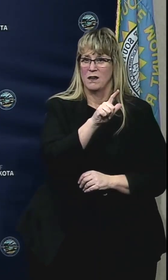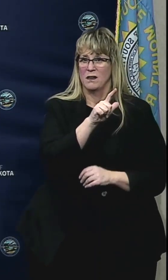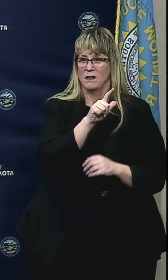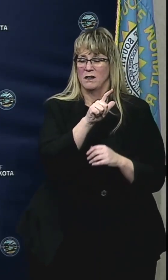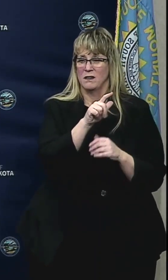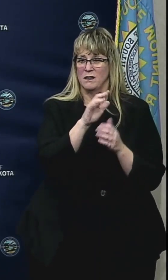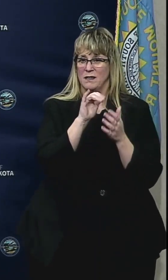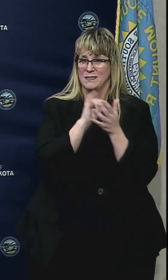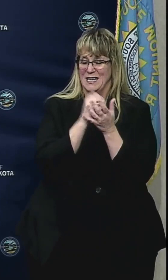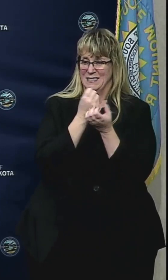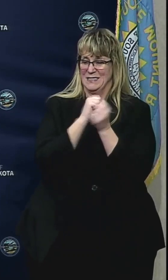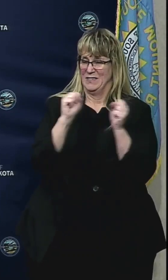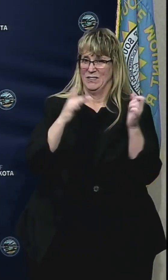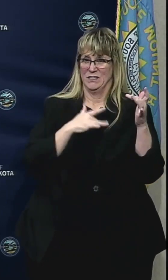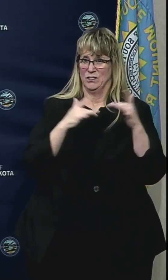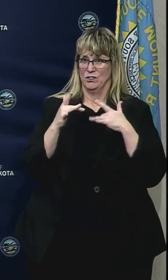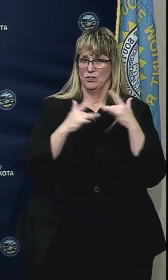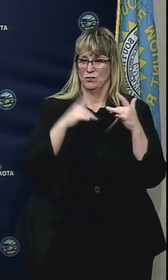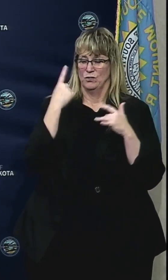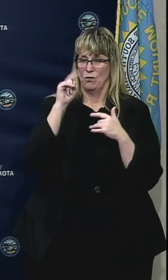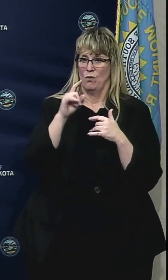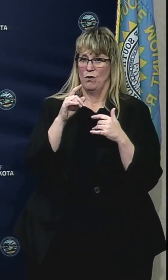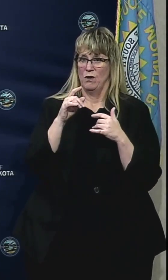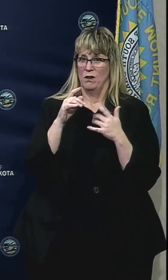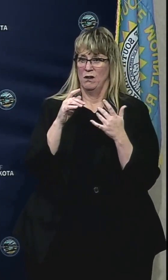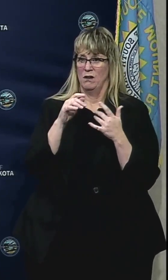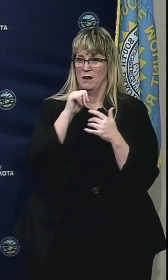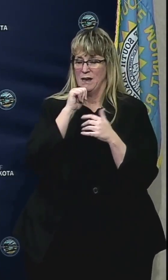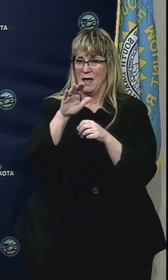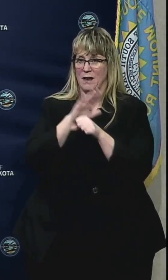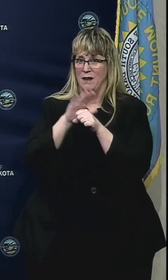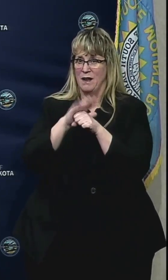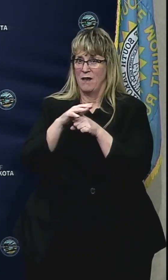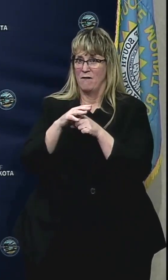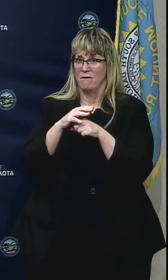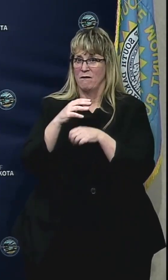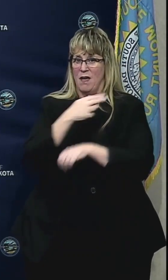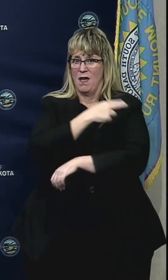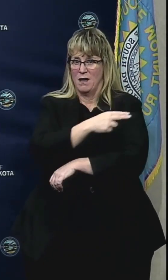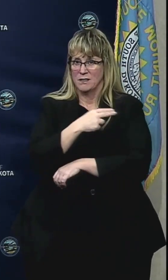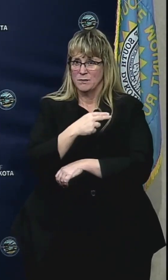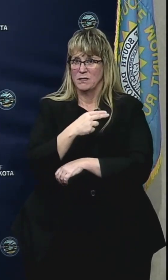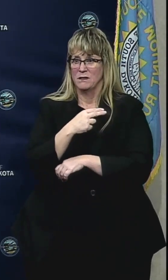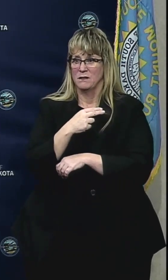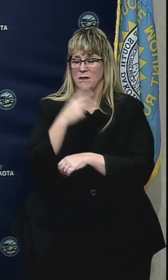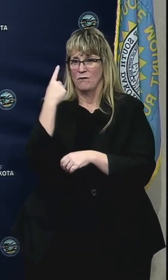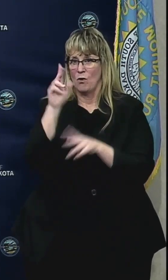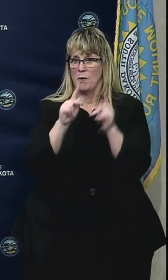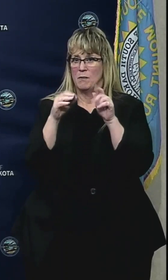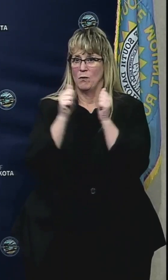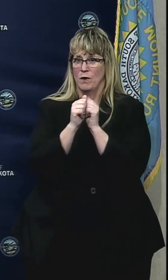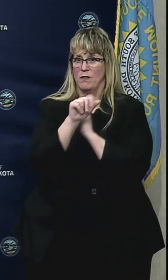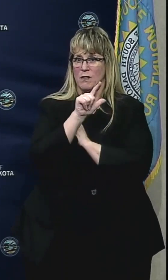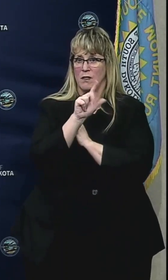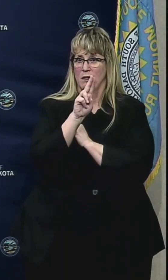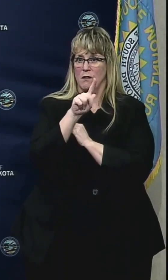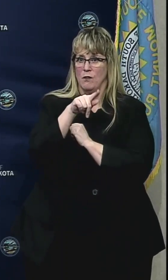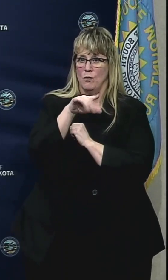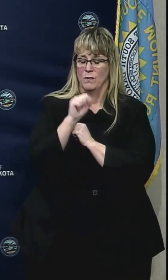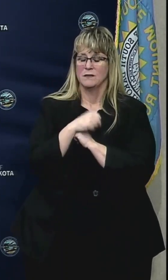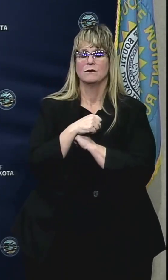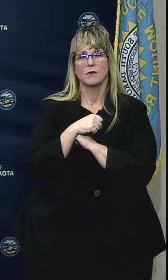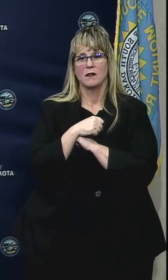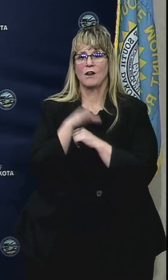raise some safety concerns or concerns about a possible shortage of the drug for people who need it for things like lupus? Well, I'll address